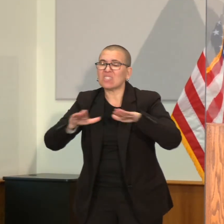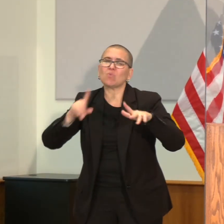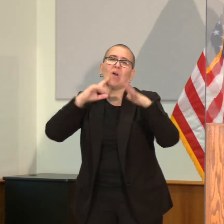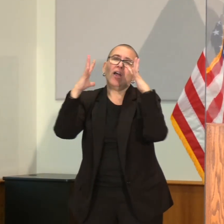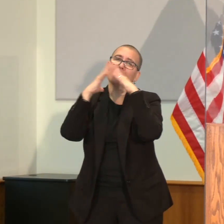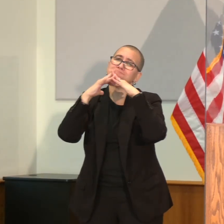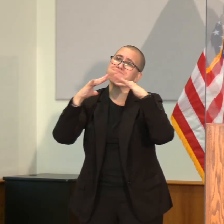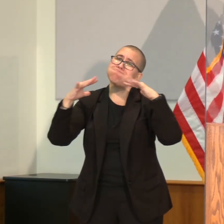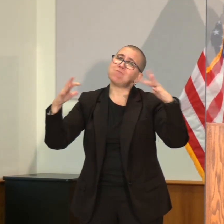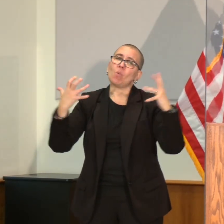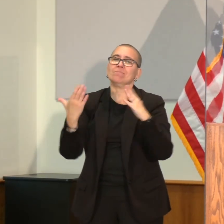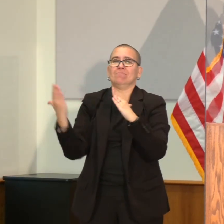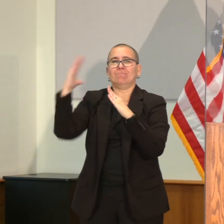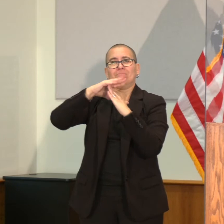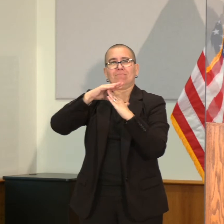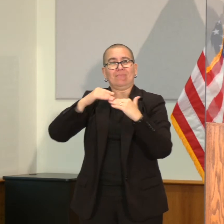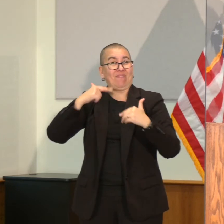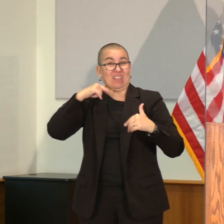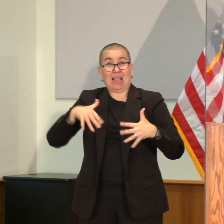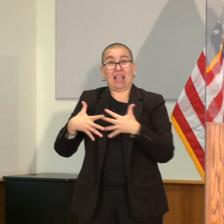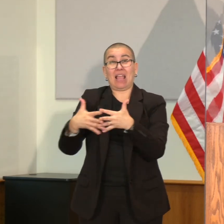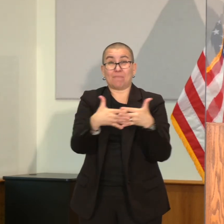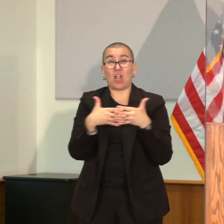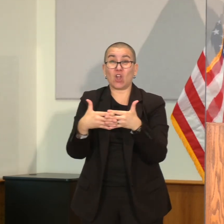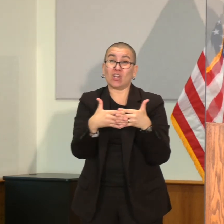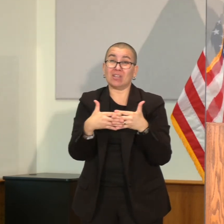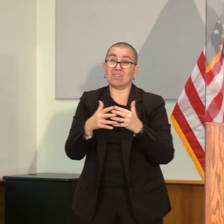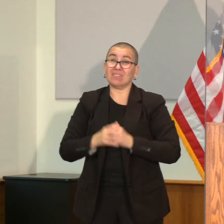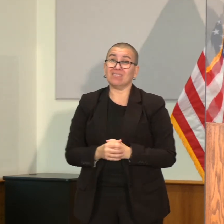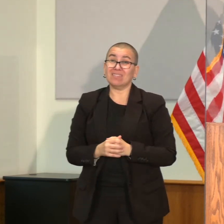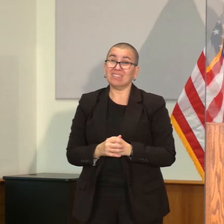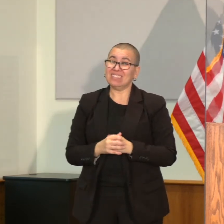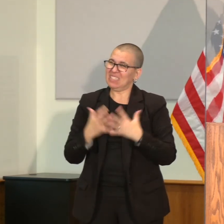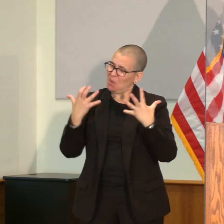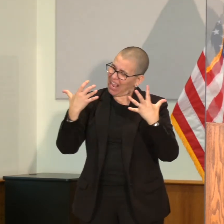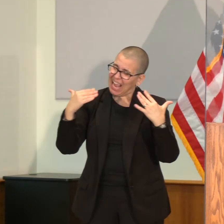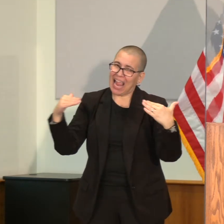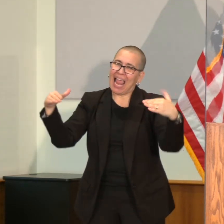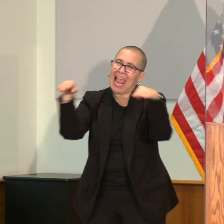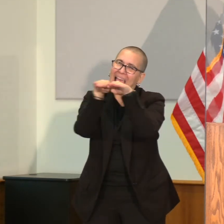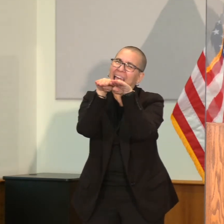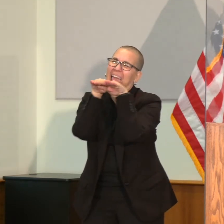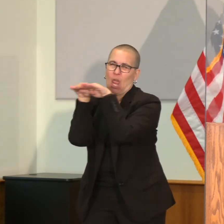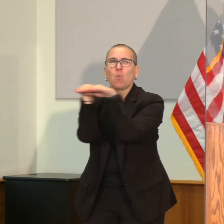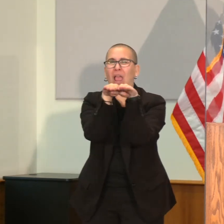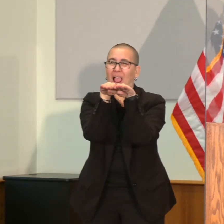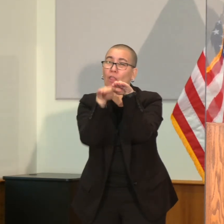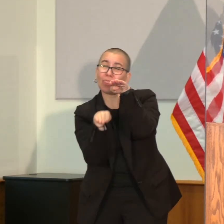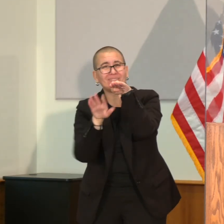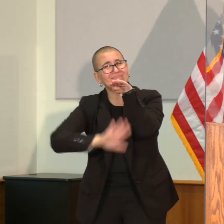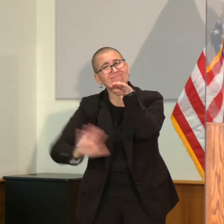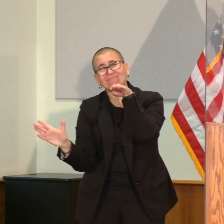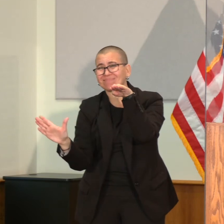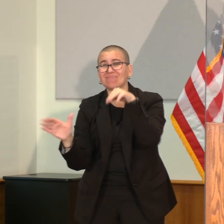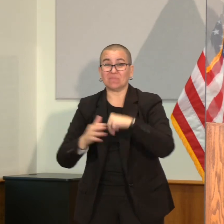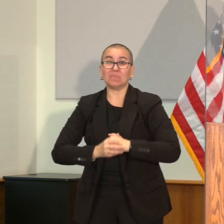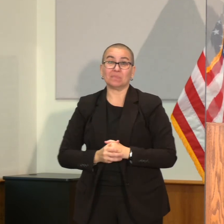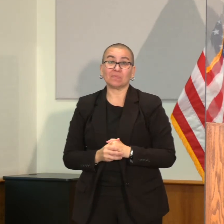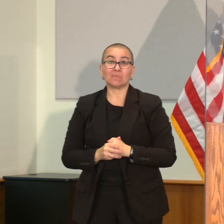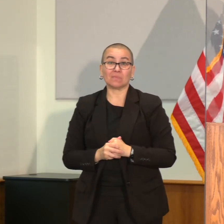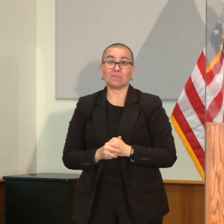and that needs to mean everyone. And this is a step towards it. There's a lot of moving pieces happening with negotiations, but this one we